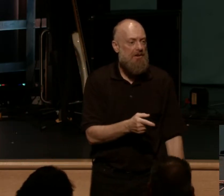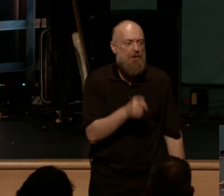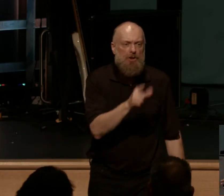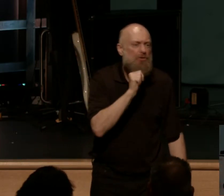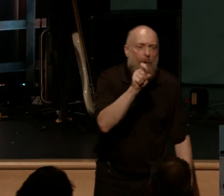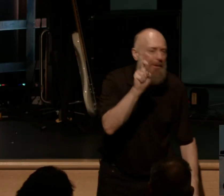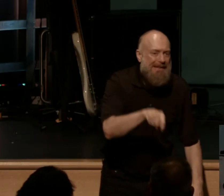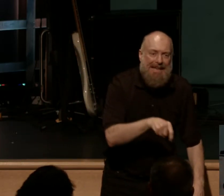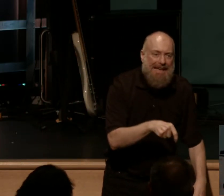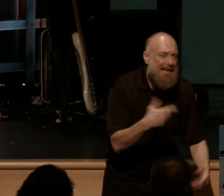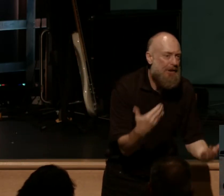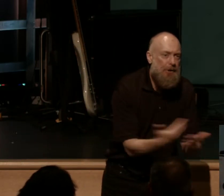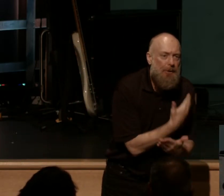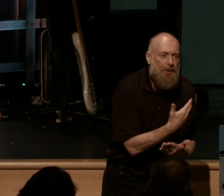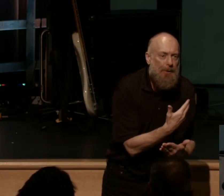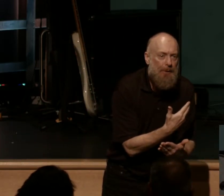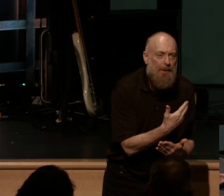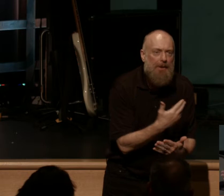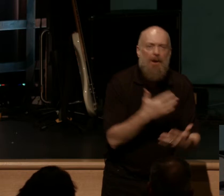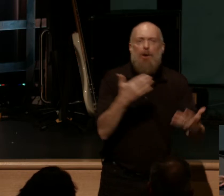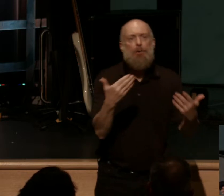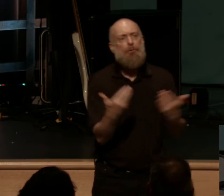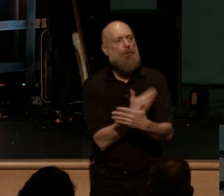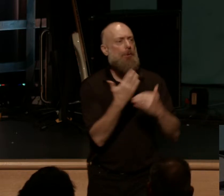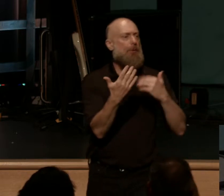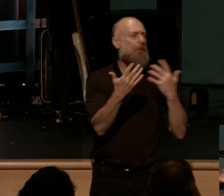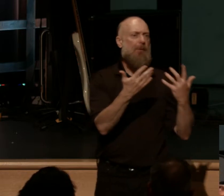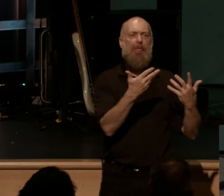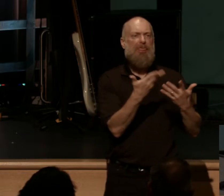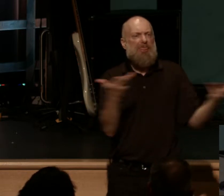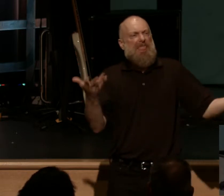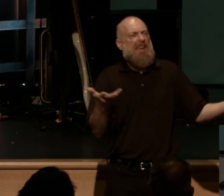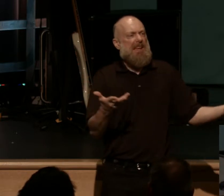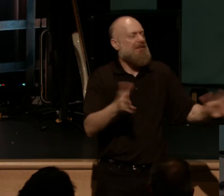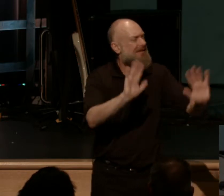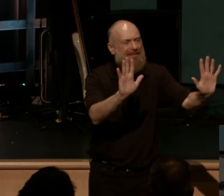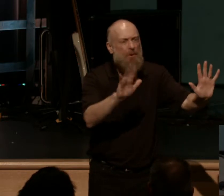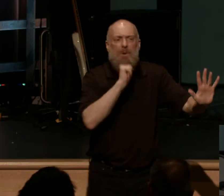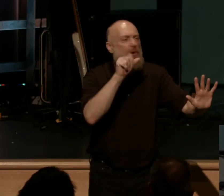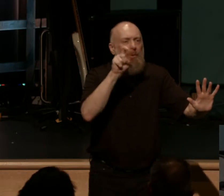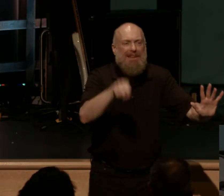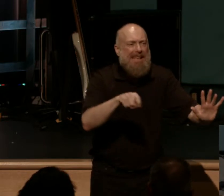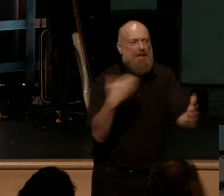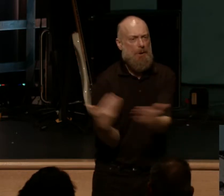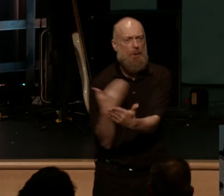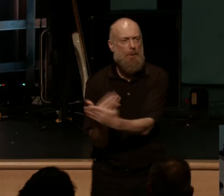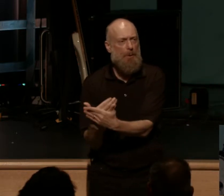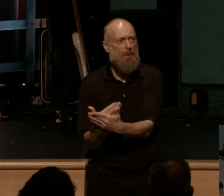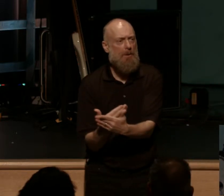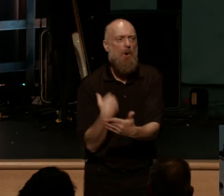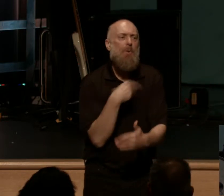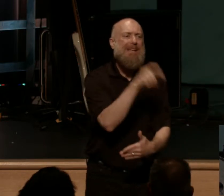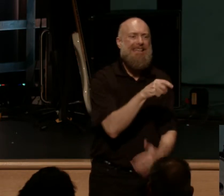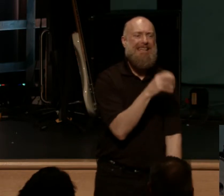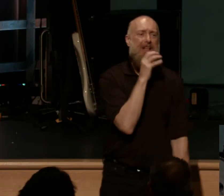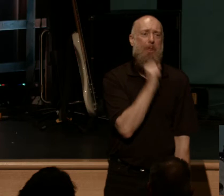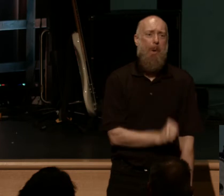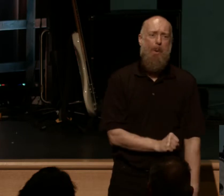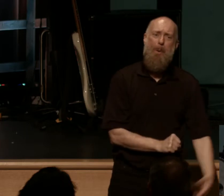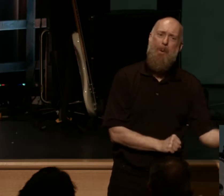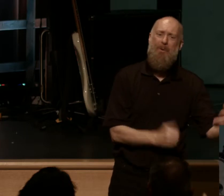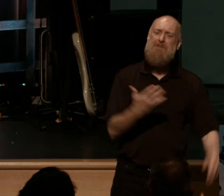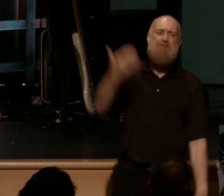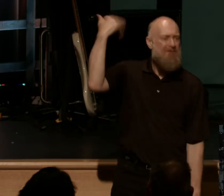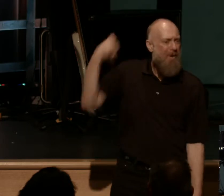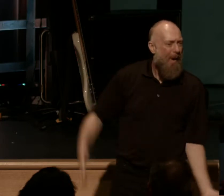new. What's new is what the world does and all the new gimmicks of the church and all that kind of stuff. What we need is that which God has always worked in,